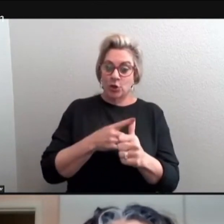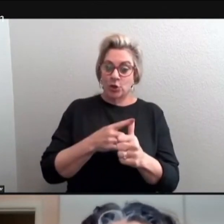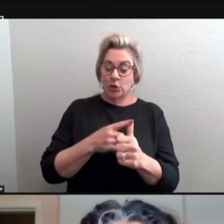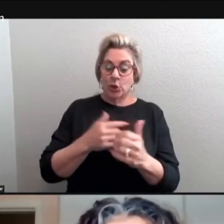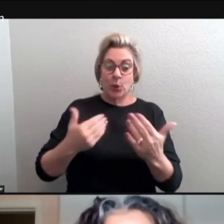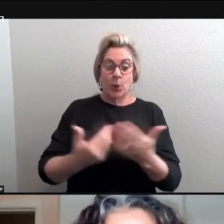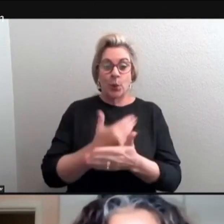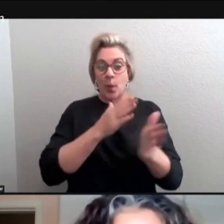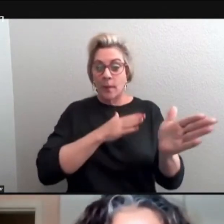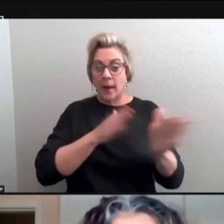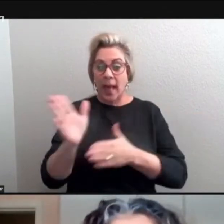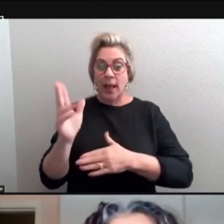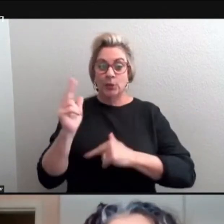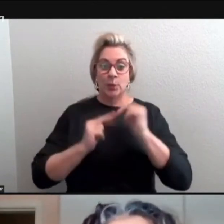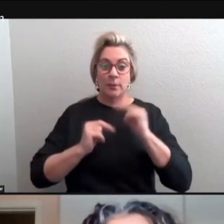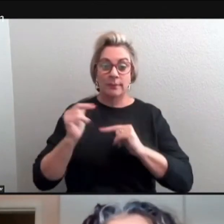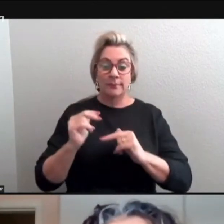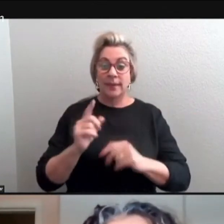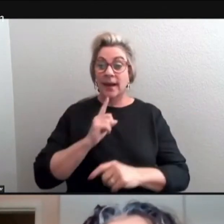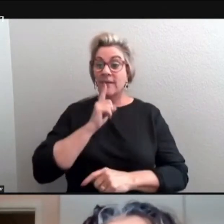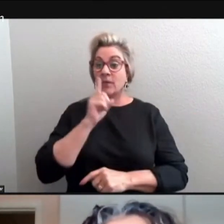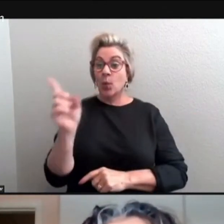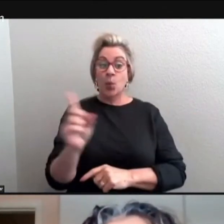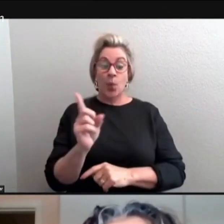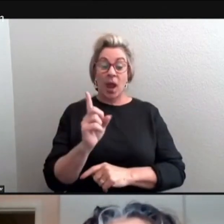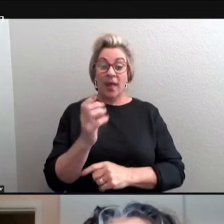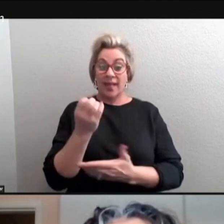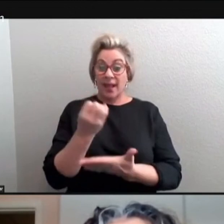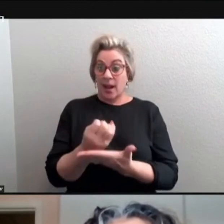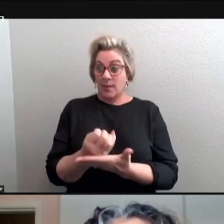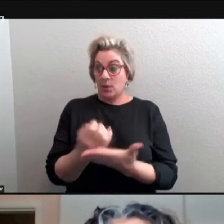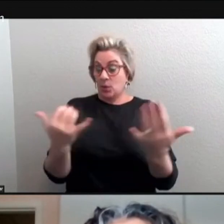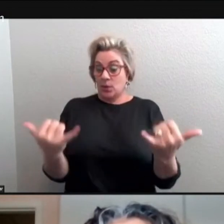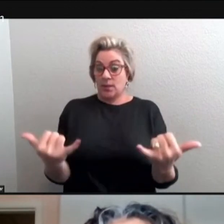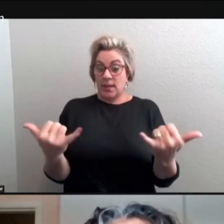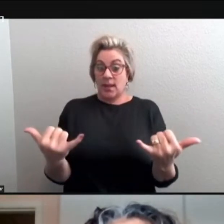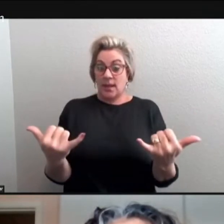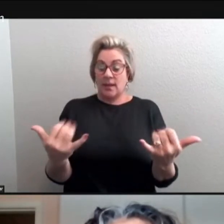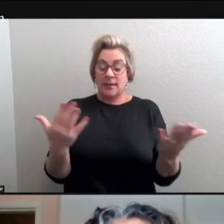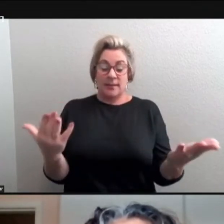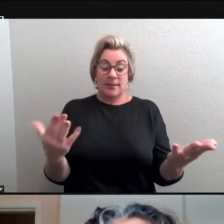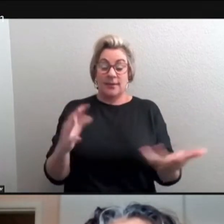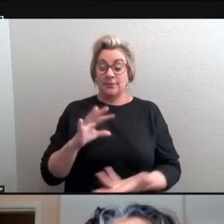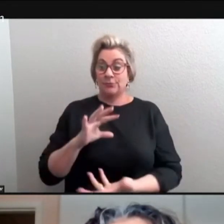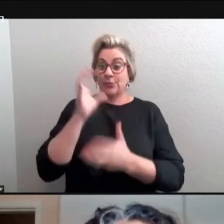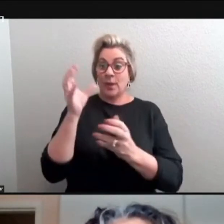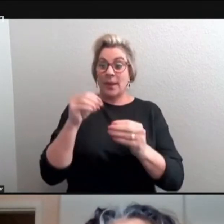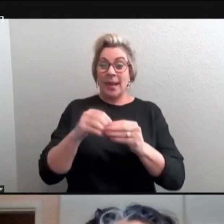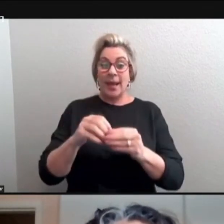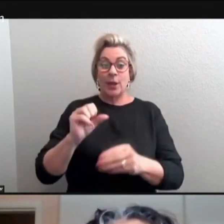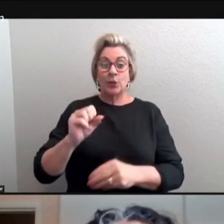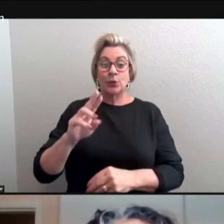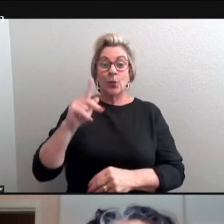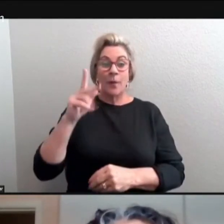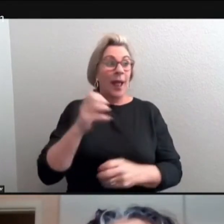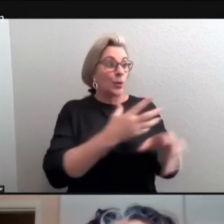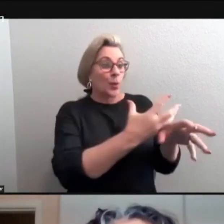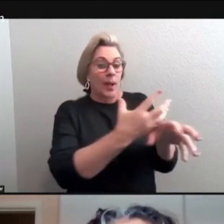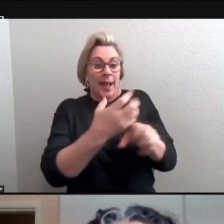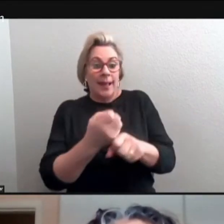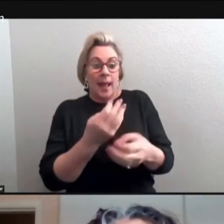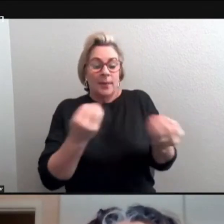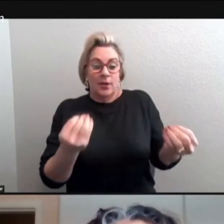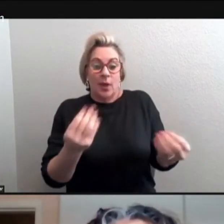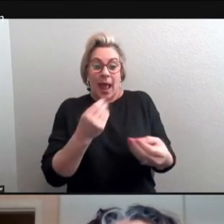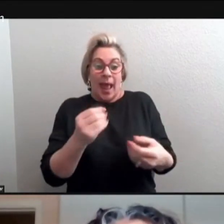need to be drawn up. In fact, with where the economy is today, there are disruptions in the supply chain that make materials and labor